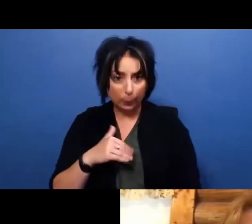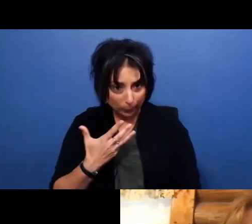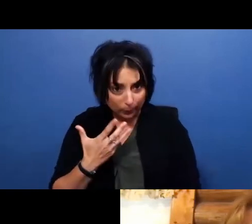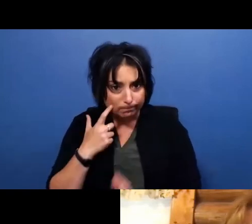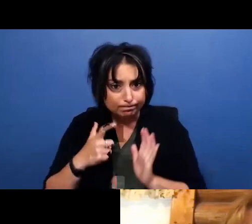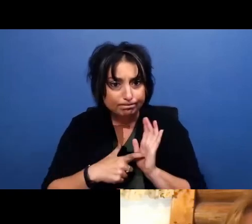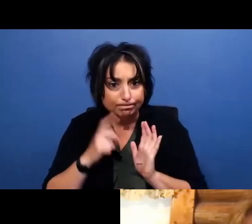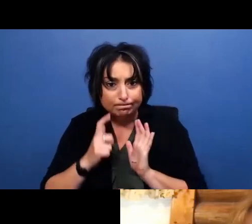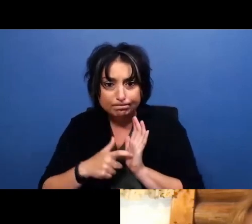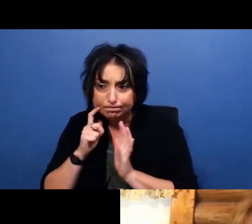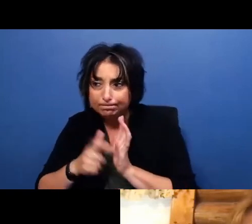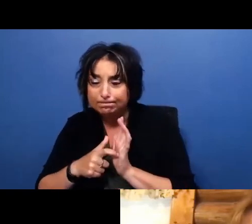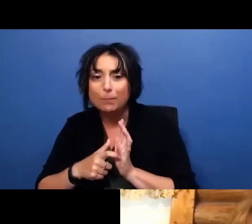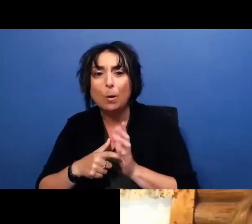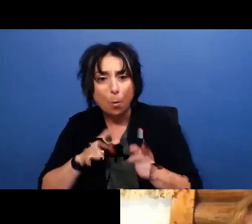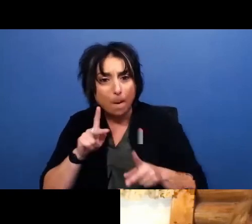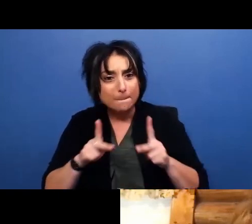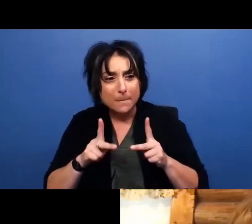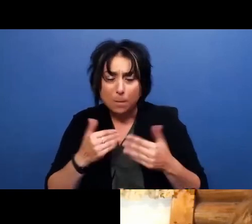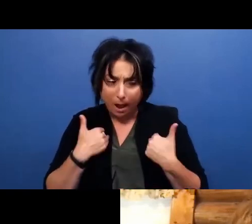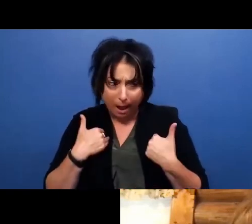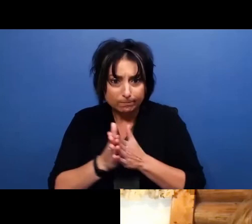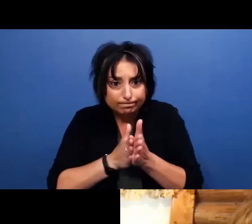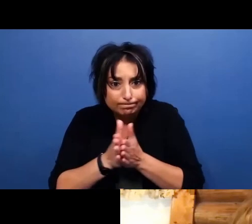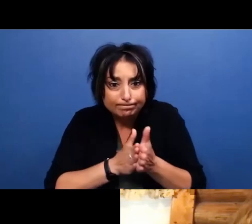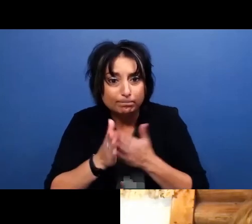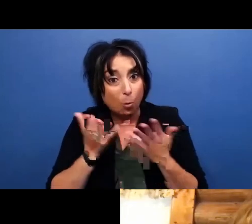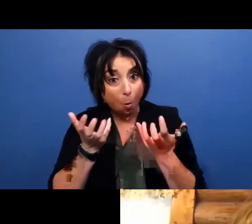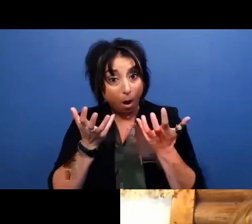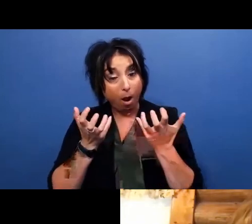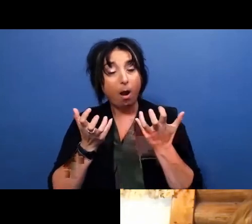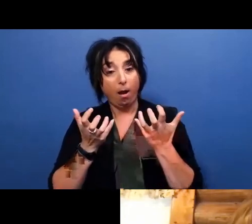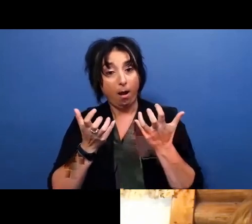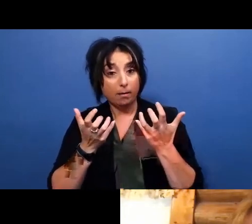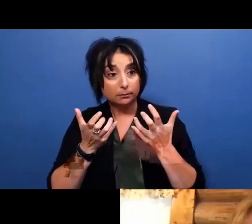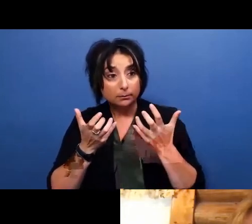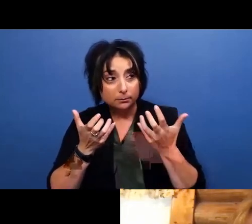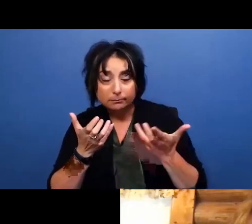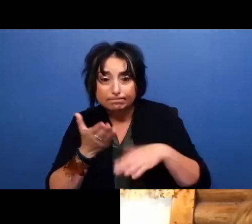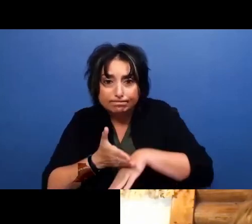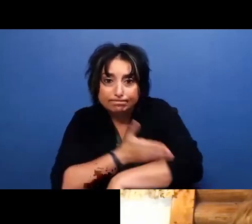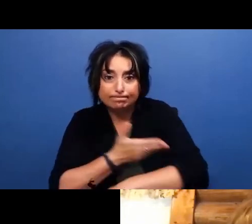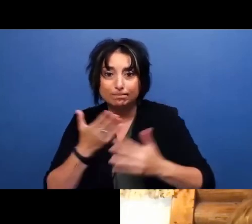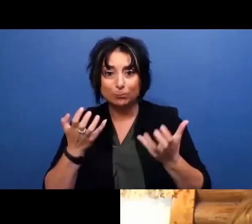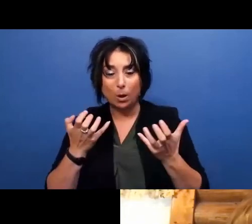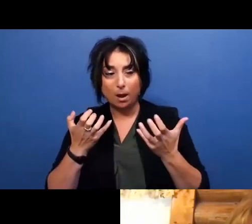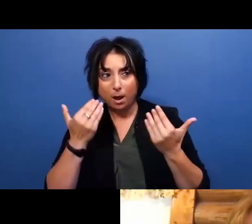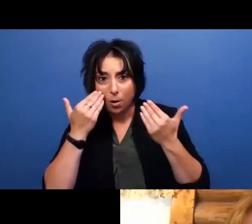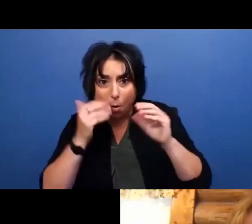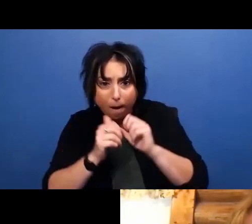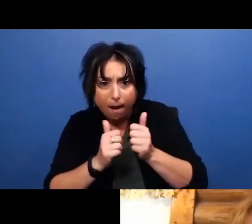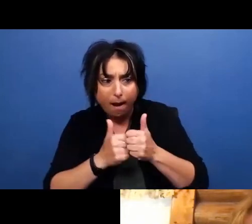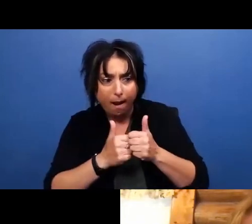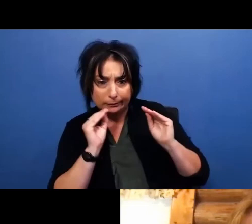the passion that people want to do. Yes. They want to know how to educate deaf